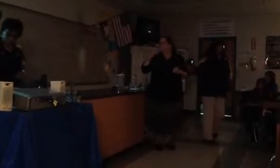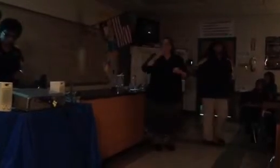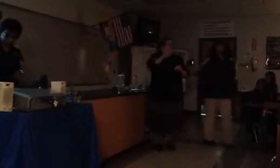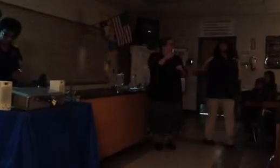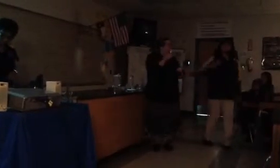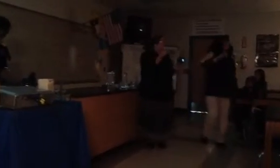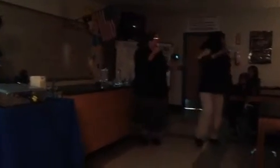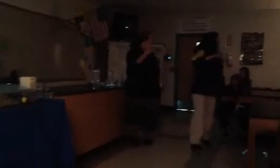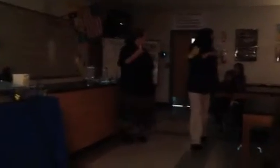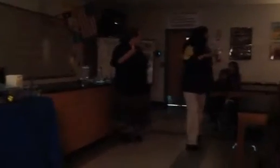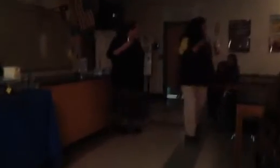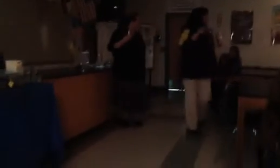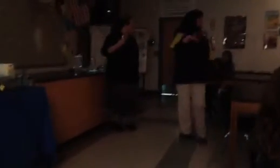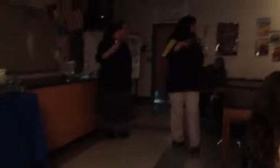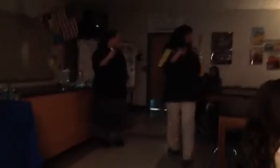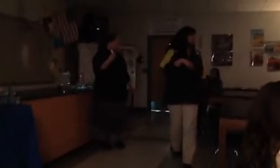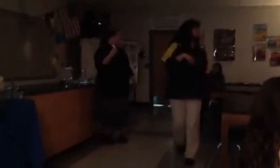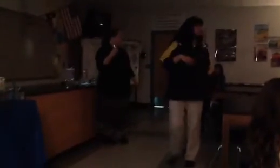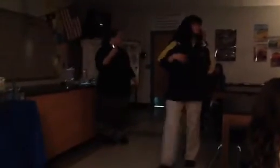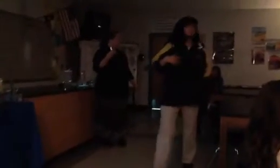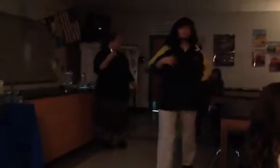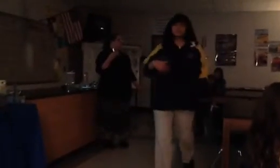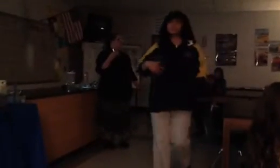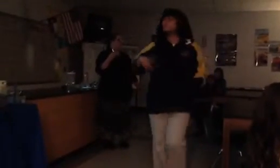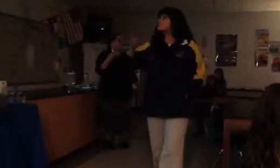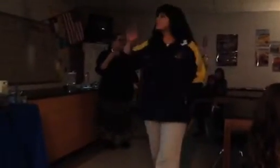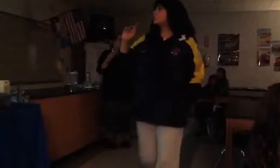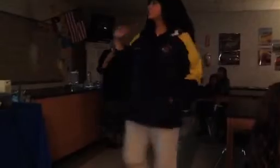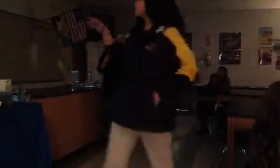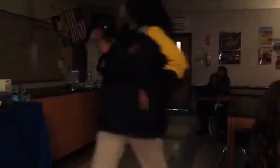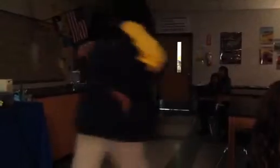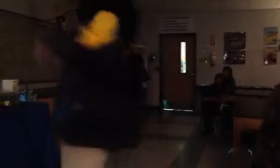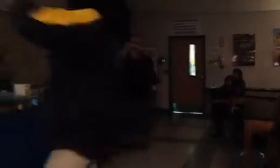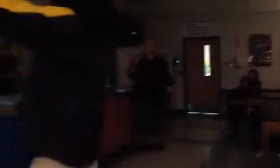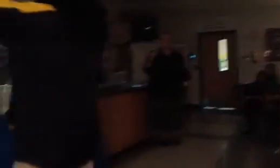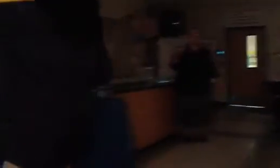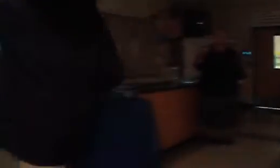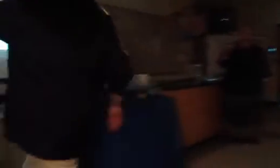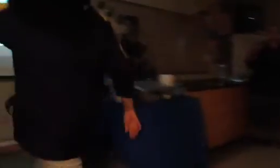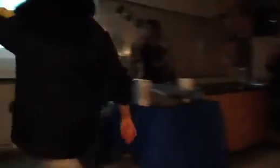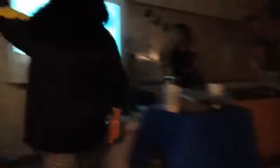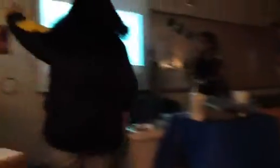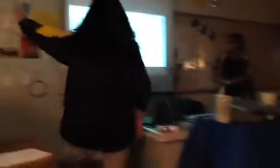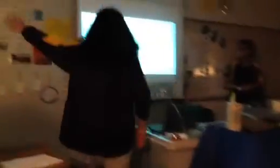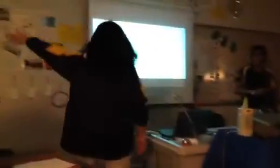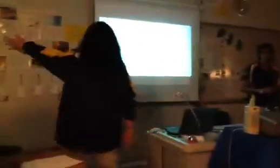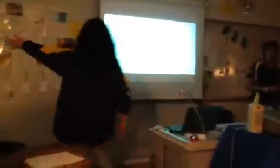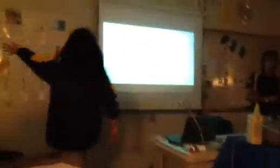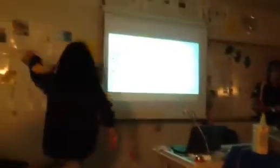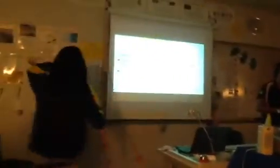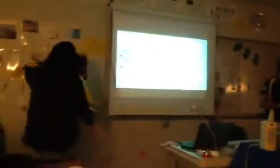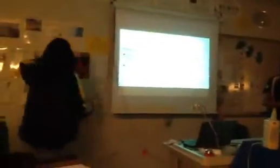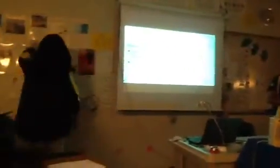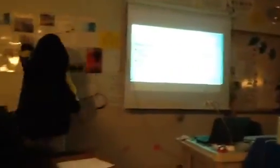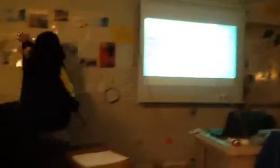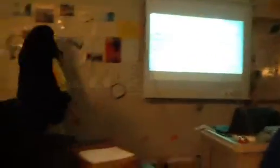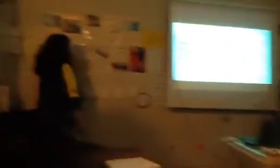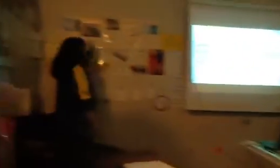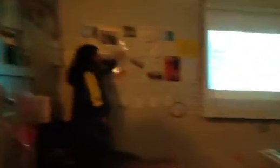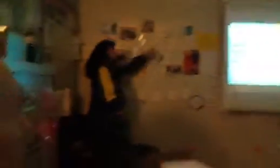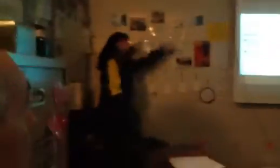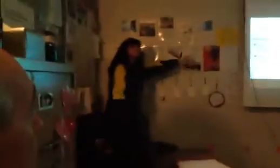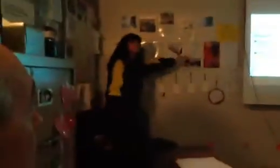And one more thing is, please practice with your children the use of the language. The learner profiles,